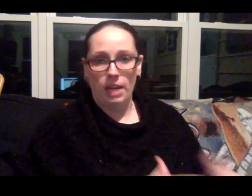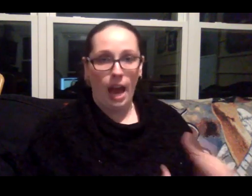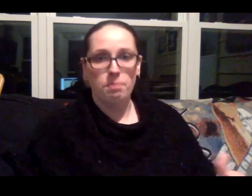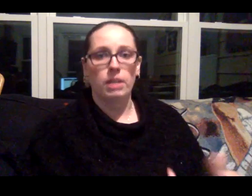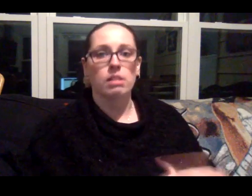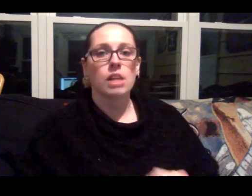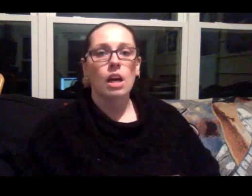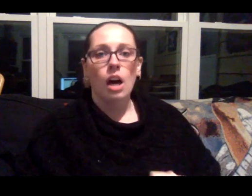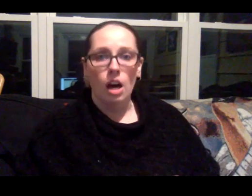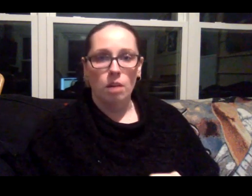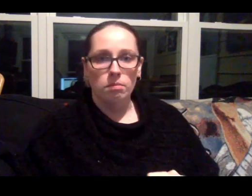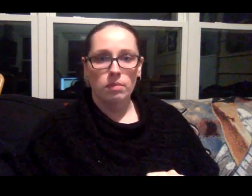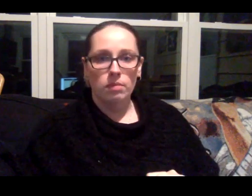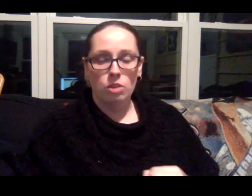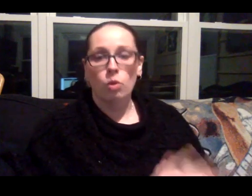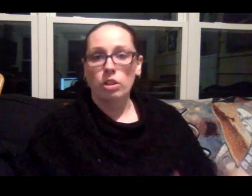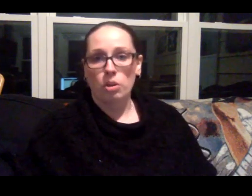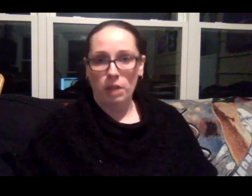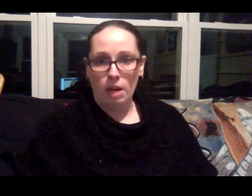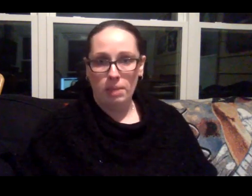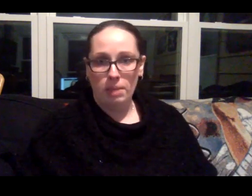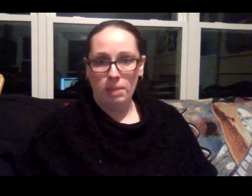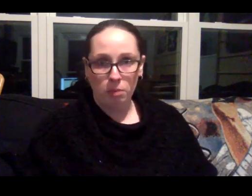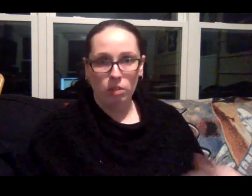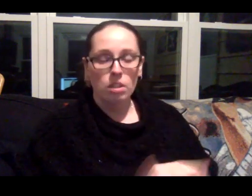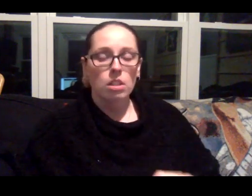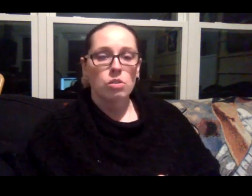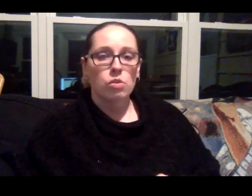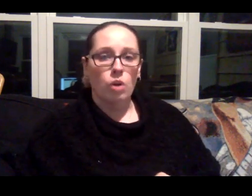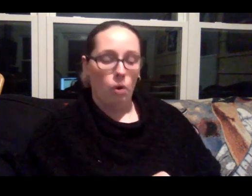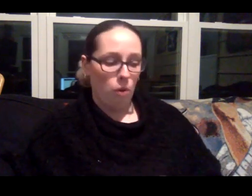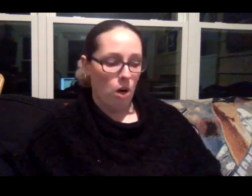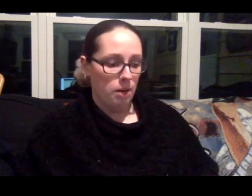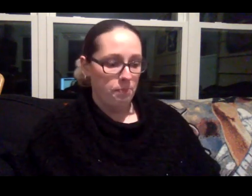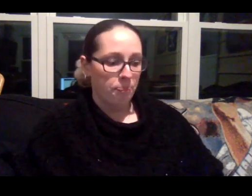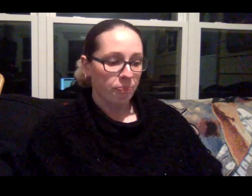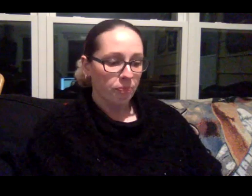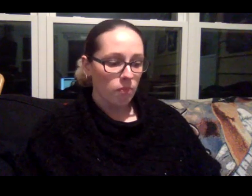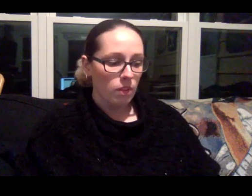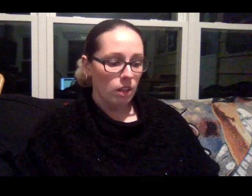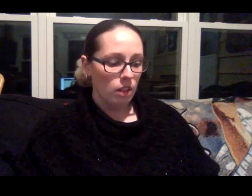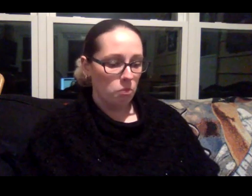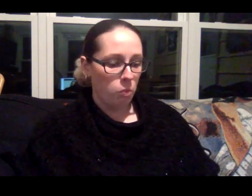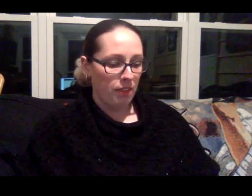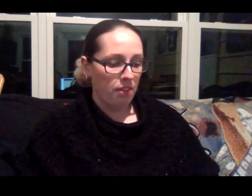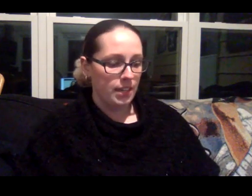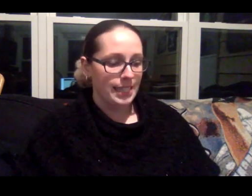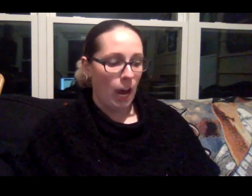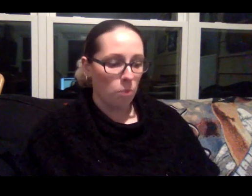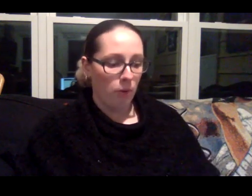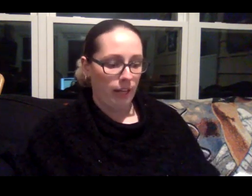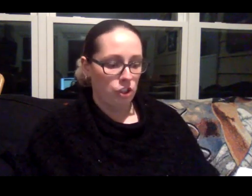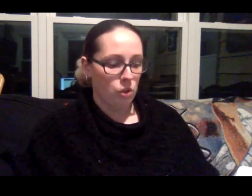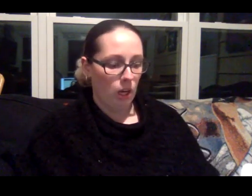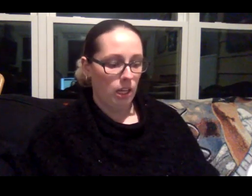if something happens, um, that the school district would not be held liable. So, um, with this